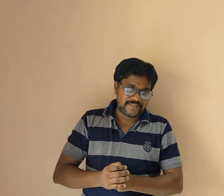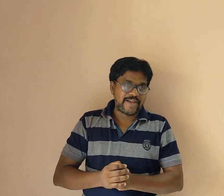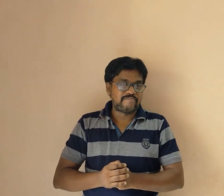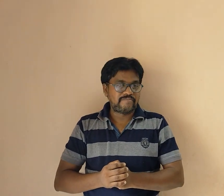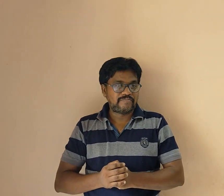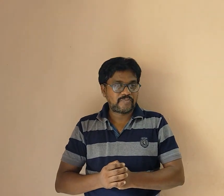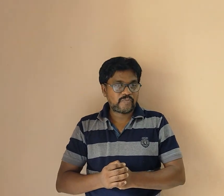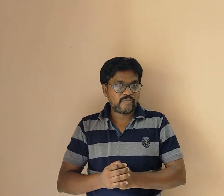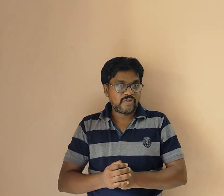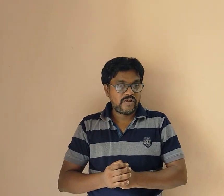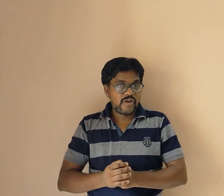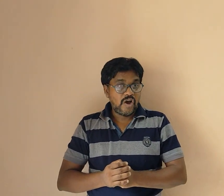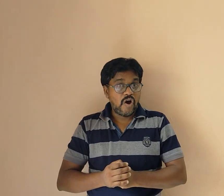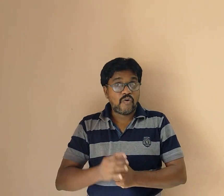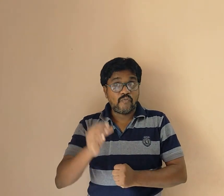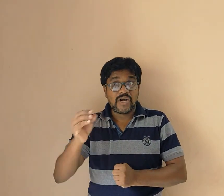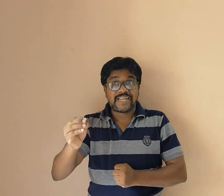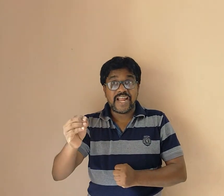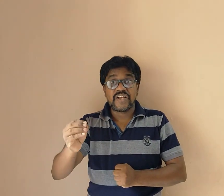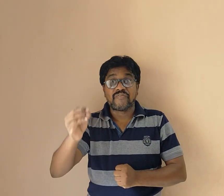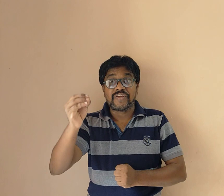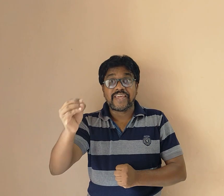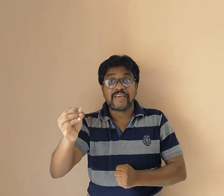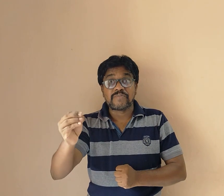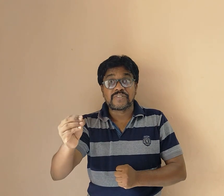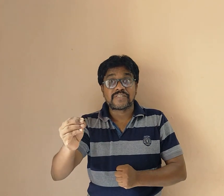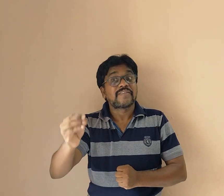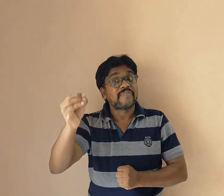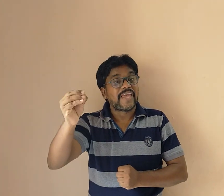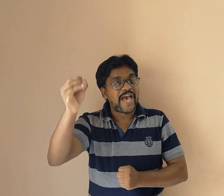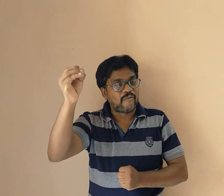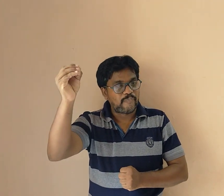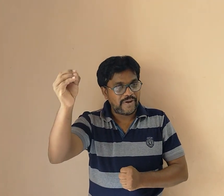time, or what kind of games they have played.